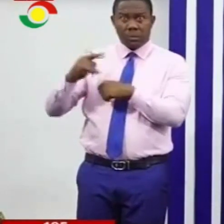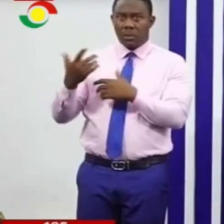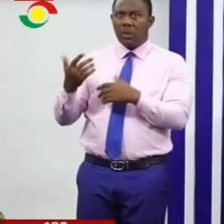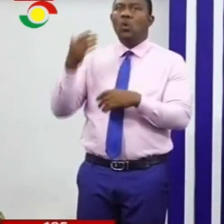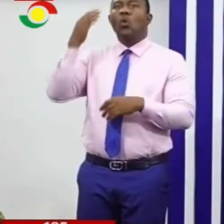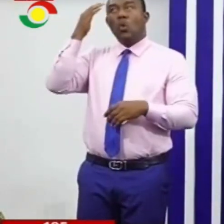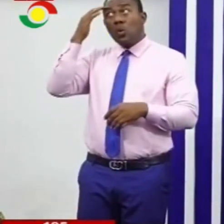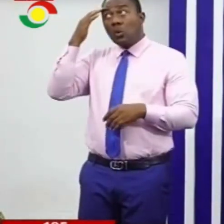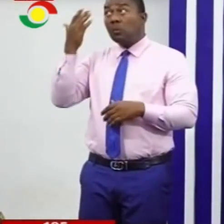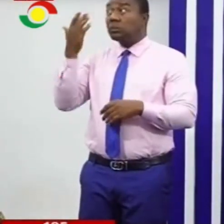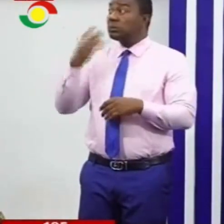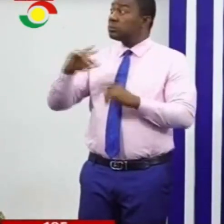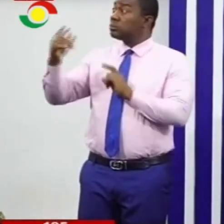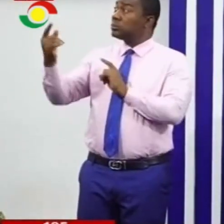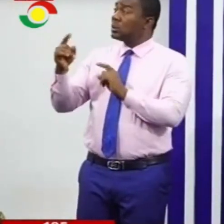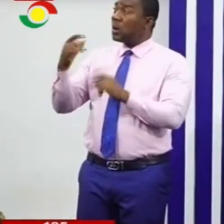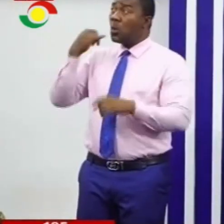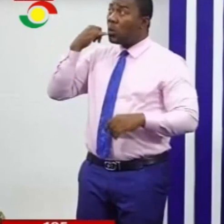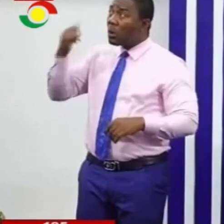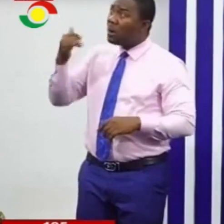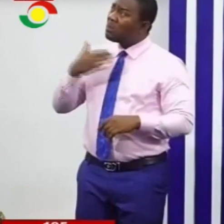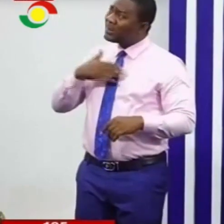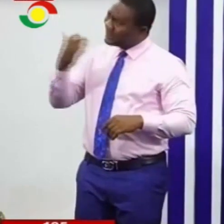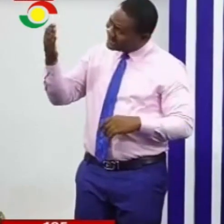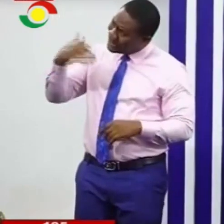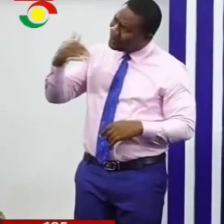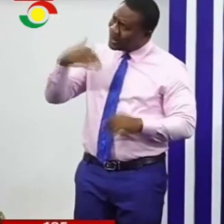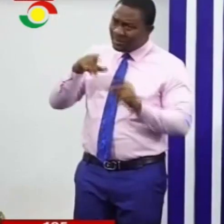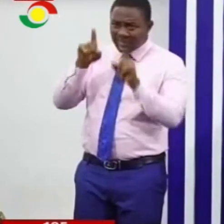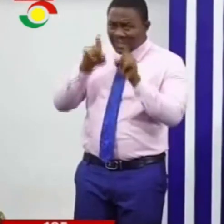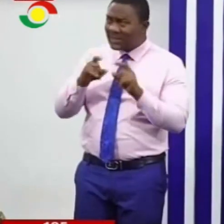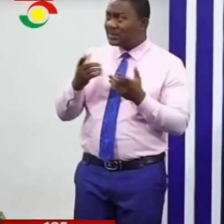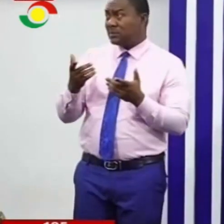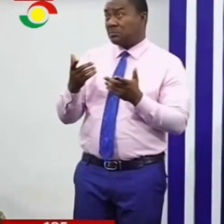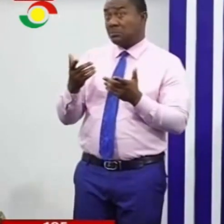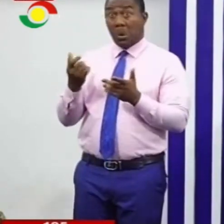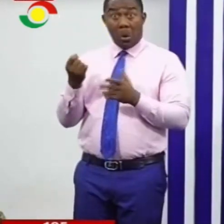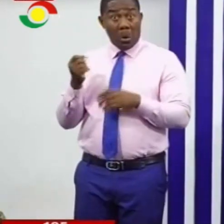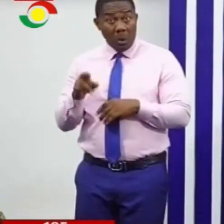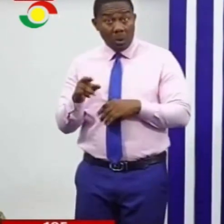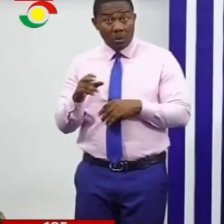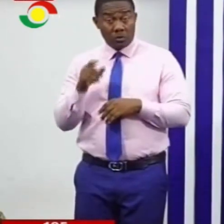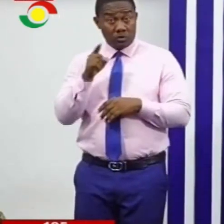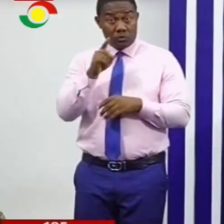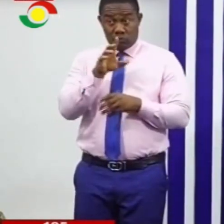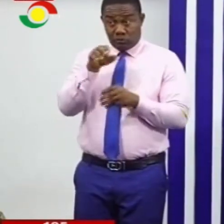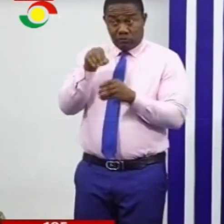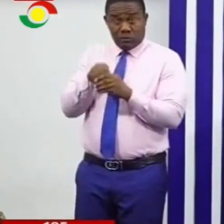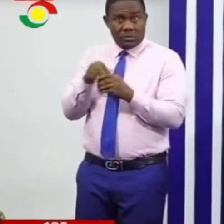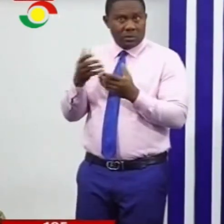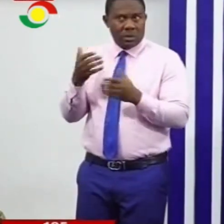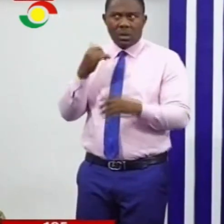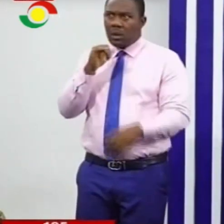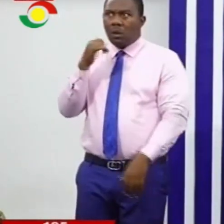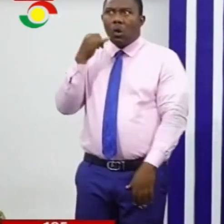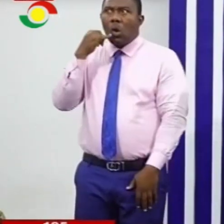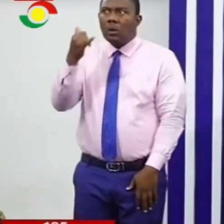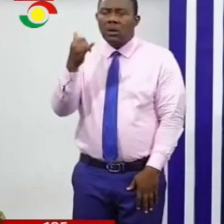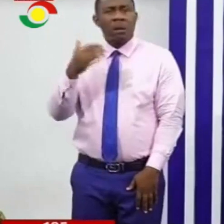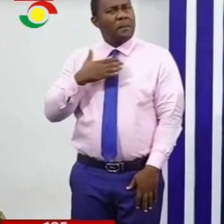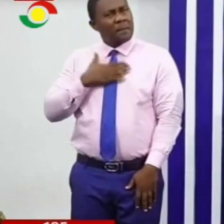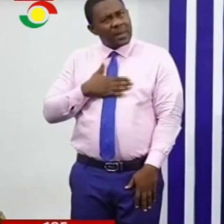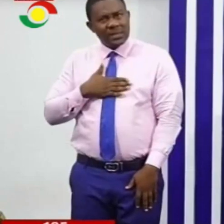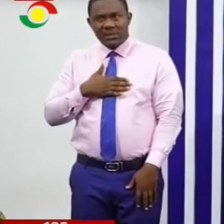ma ye frɛ o medu o machi so o mmram be test simple wo ka o ma tu kwan baa ye no ho na se ye mfrɛ wo a utumi frɛ